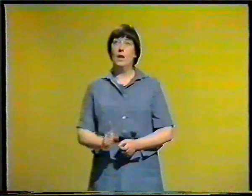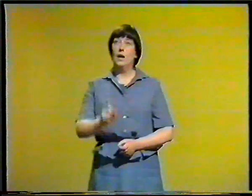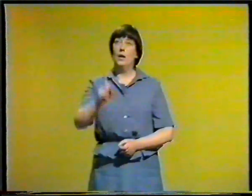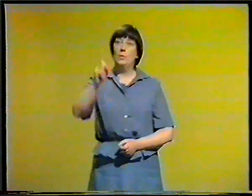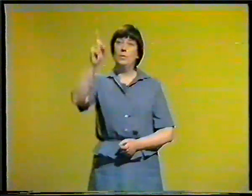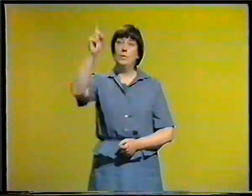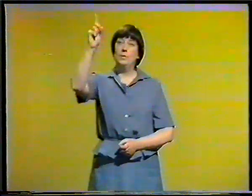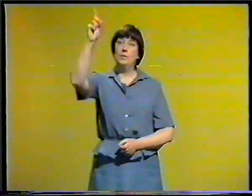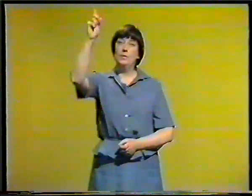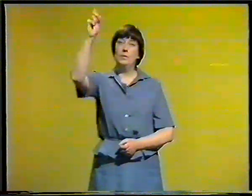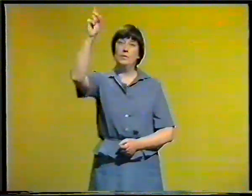Up.